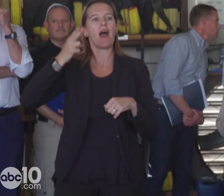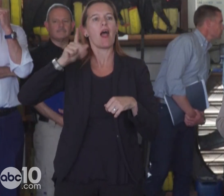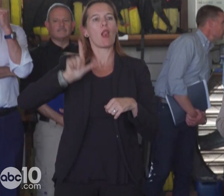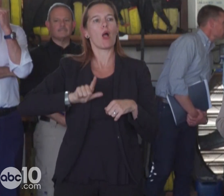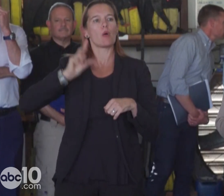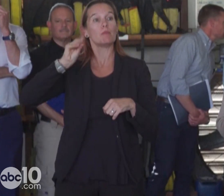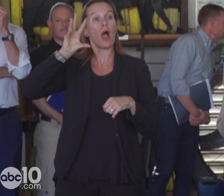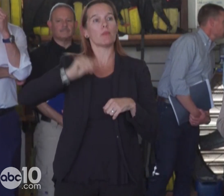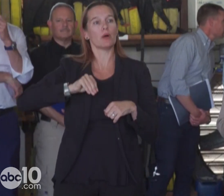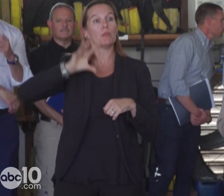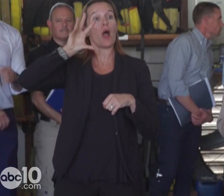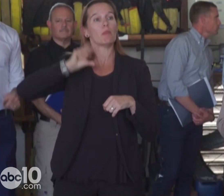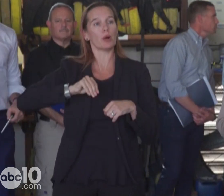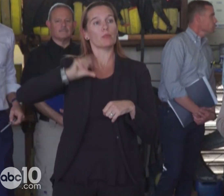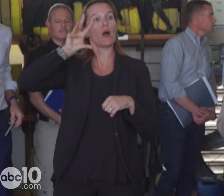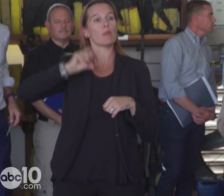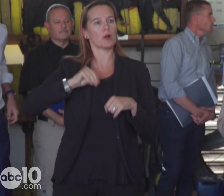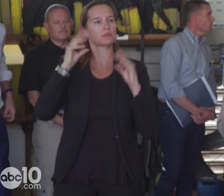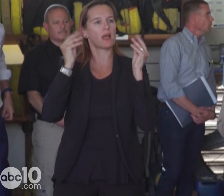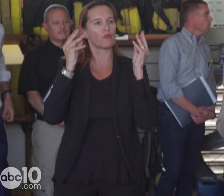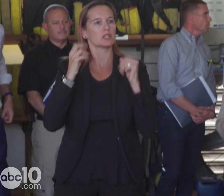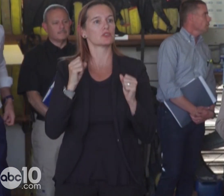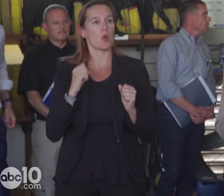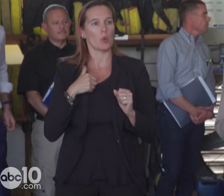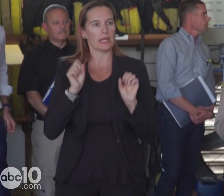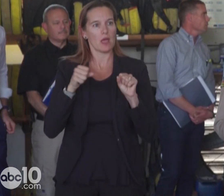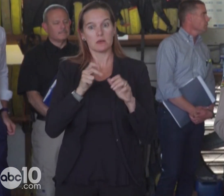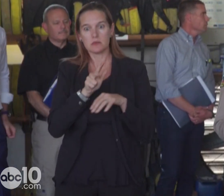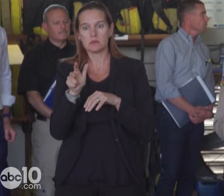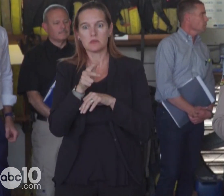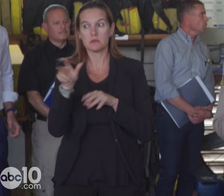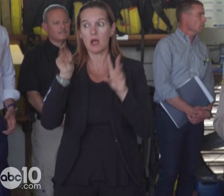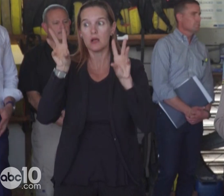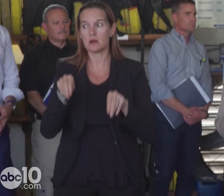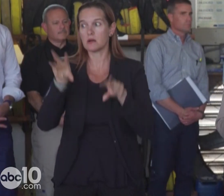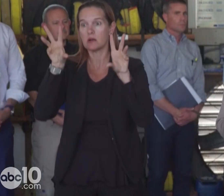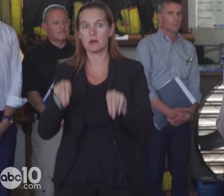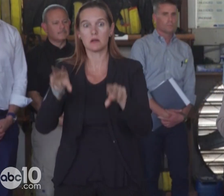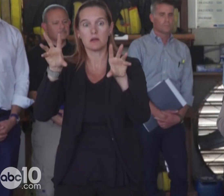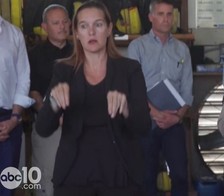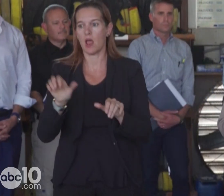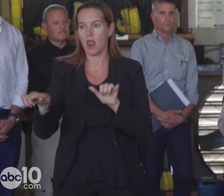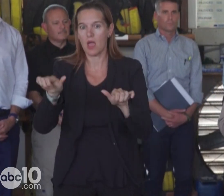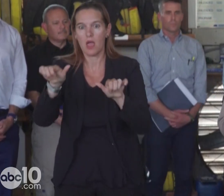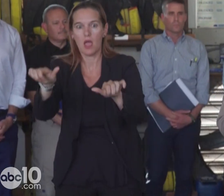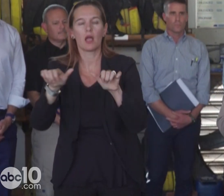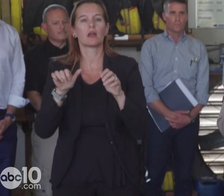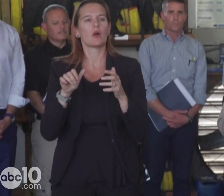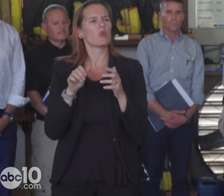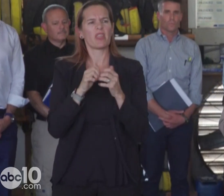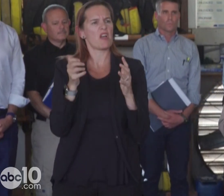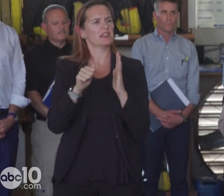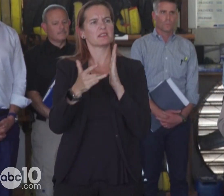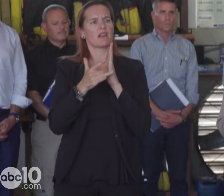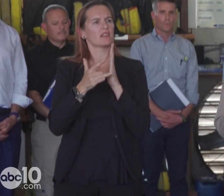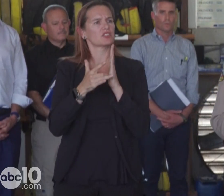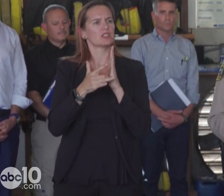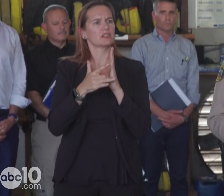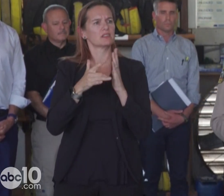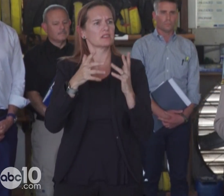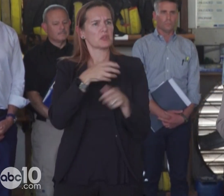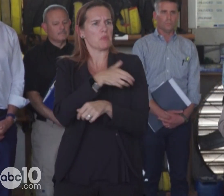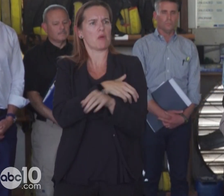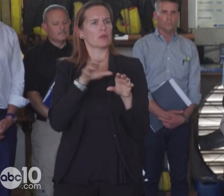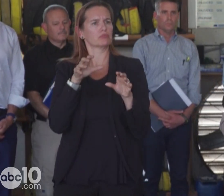So we are able to get out into neighborhoods, knock on doors, and do evacuations without having to have technology, without having to have power. So that's the